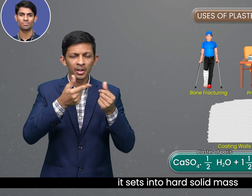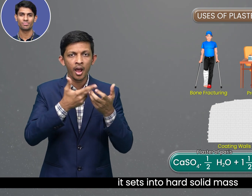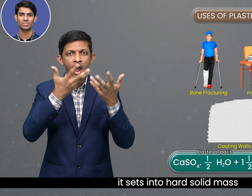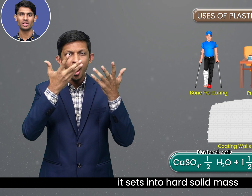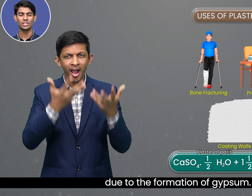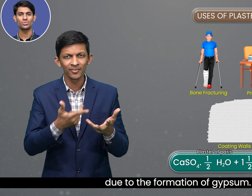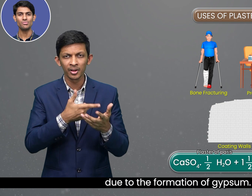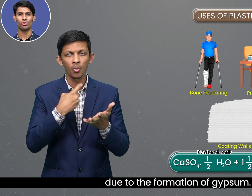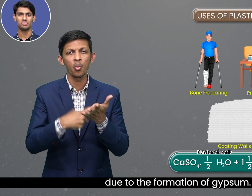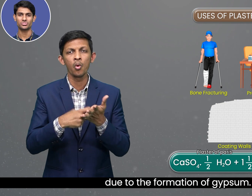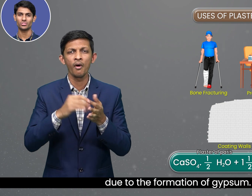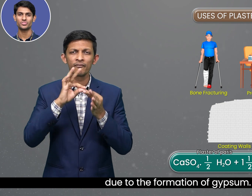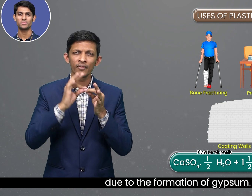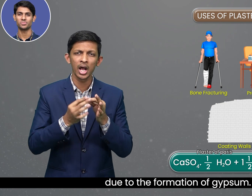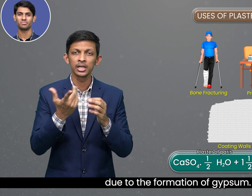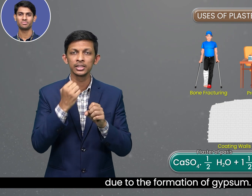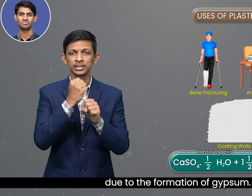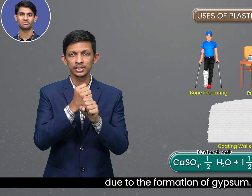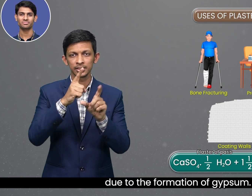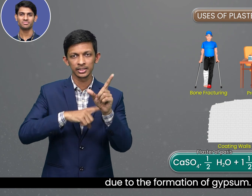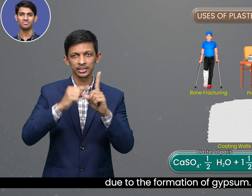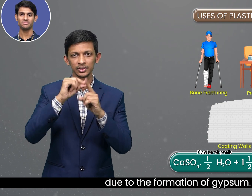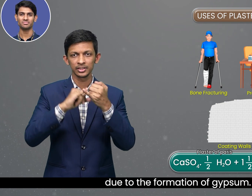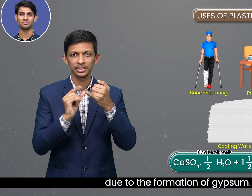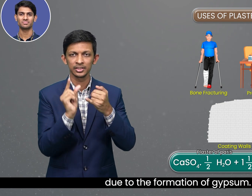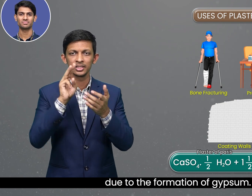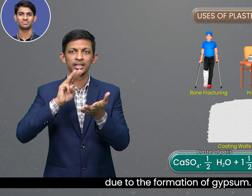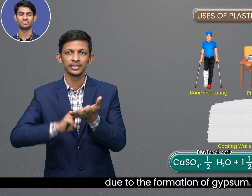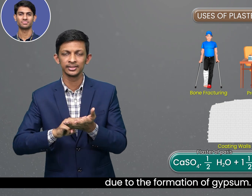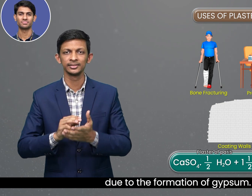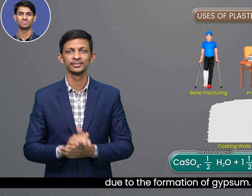mass due to the formation of gypsum.